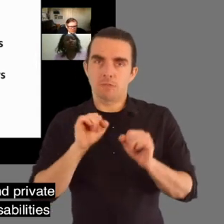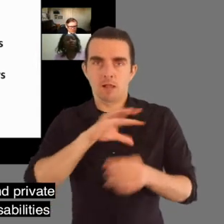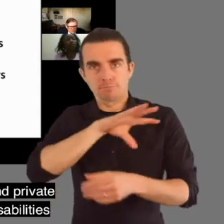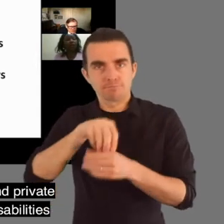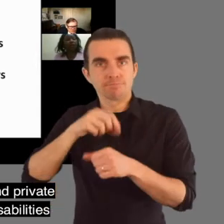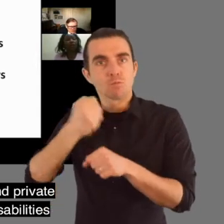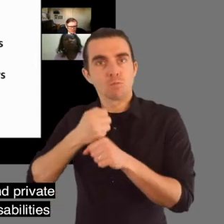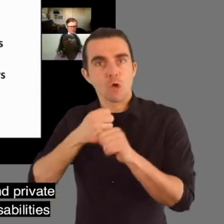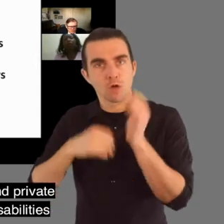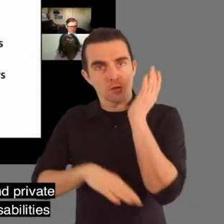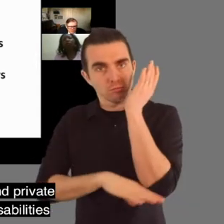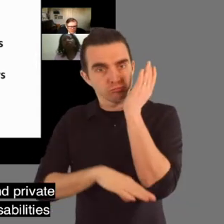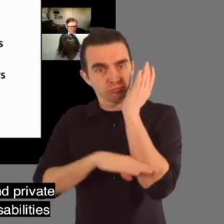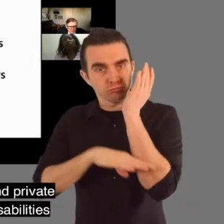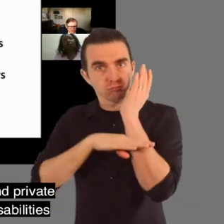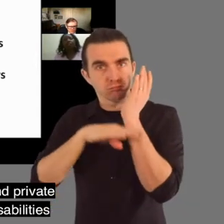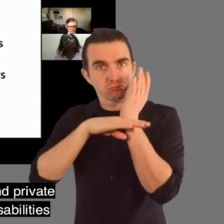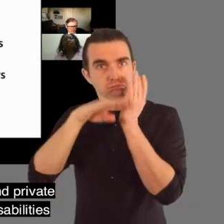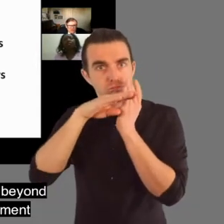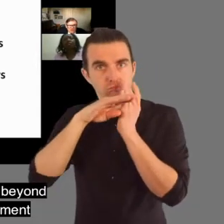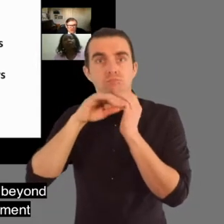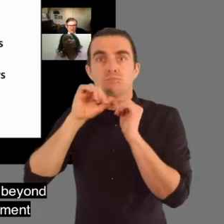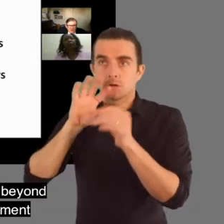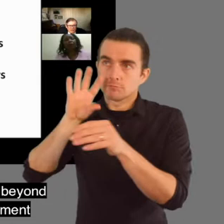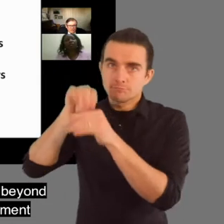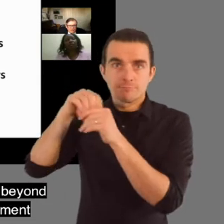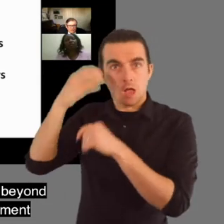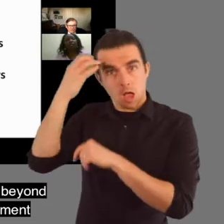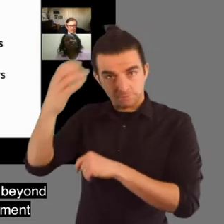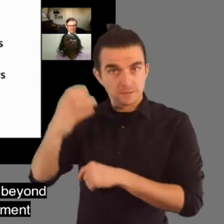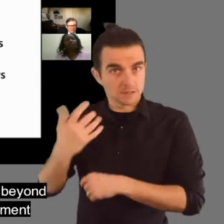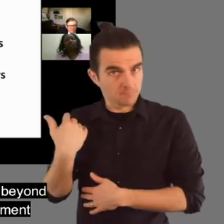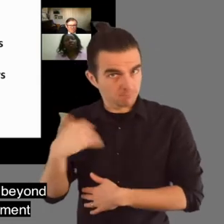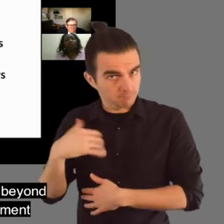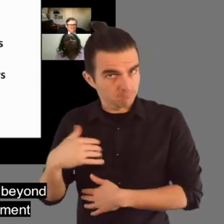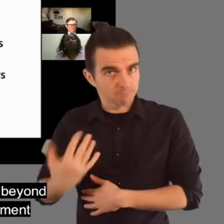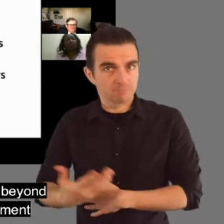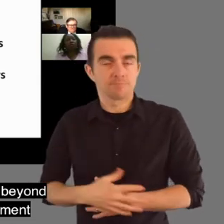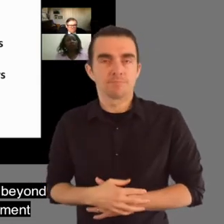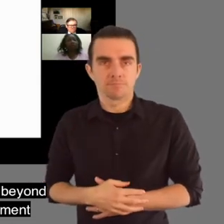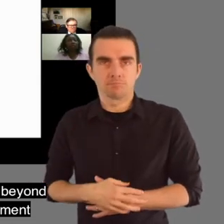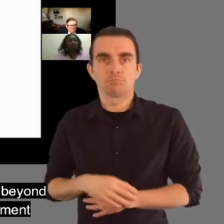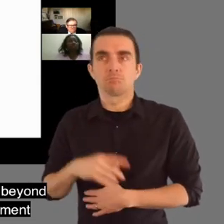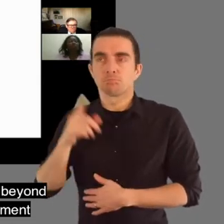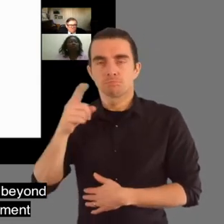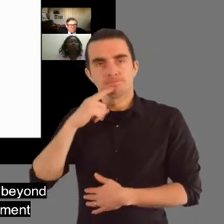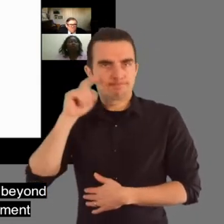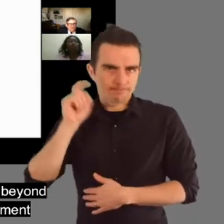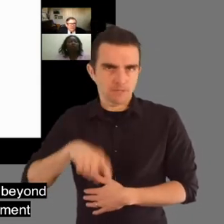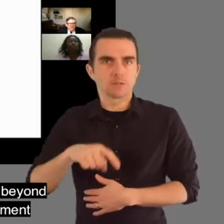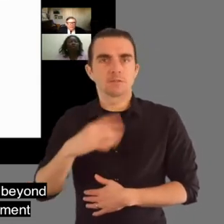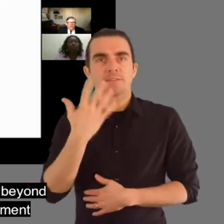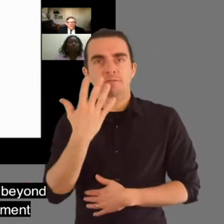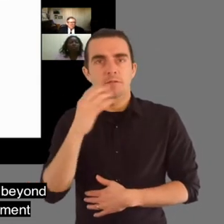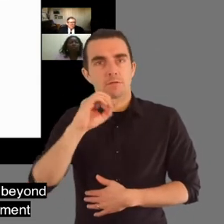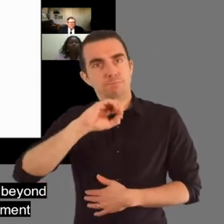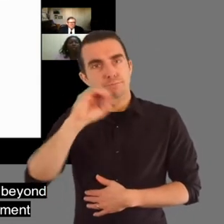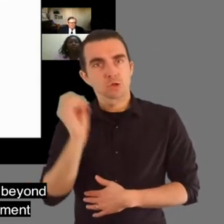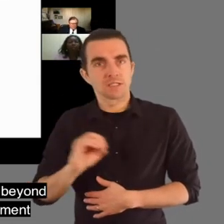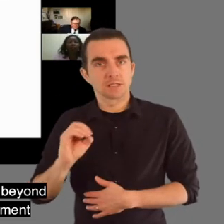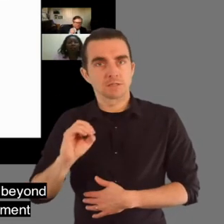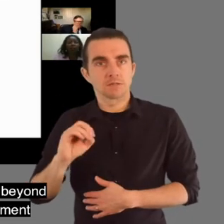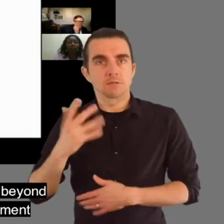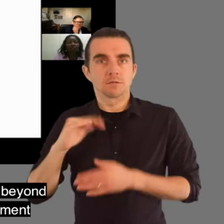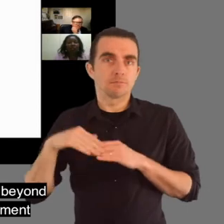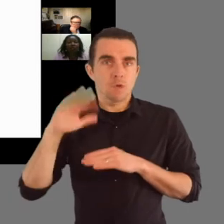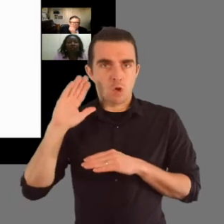to ensure persons with disability get employed at all levels, even beyond the threshold that